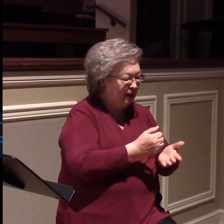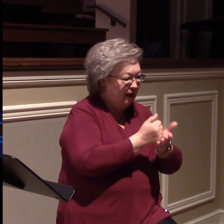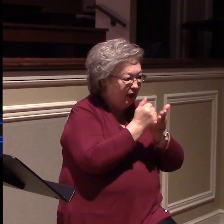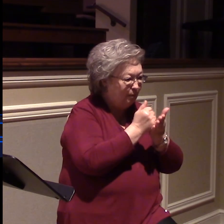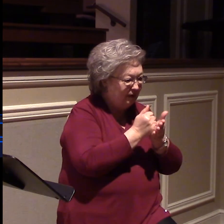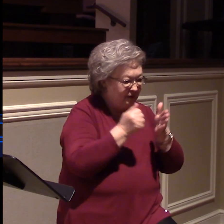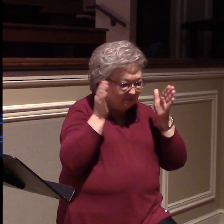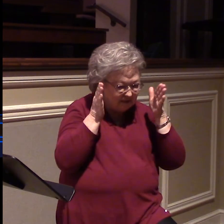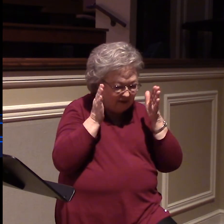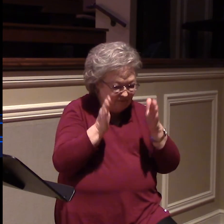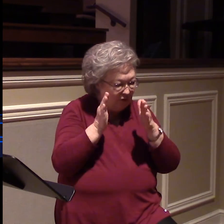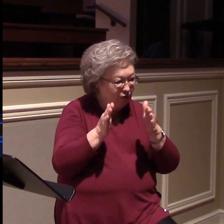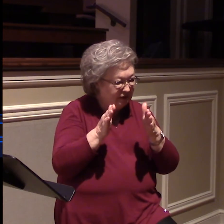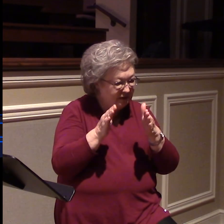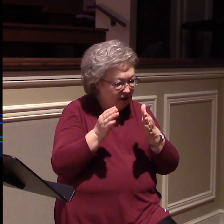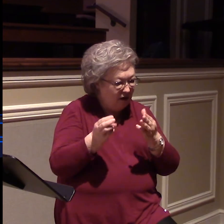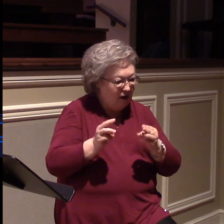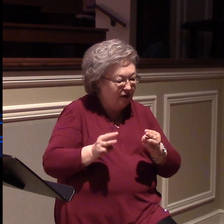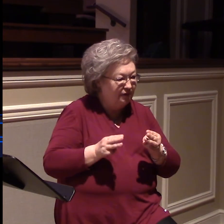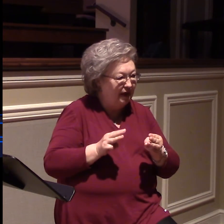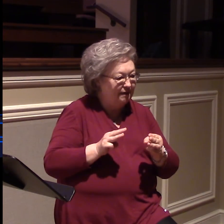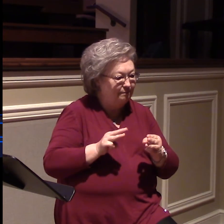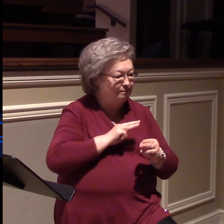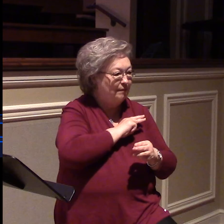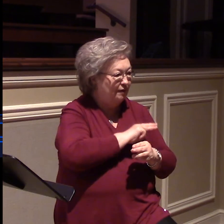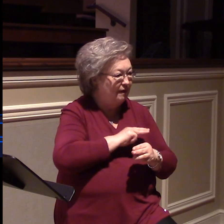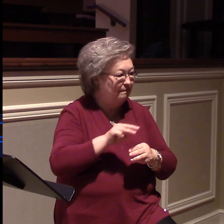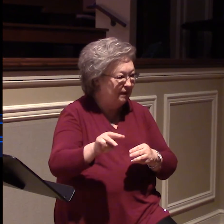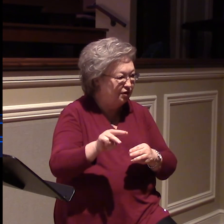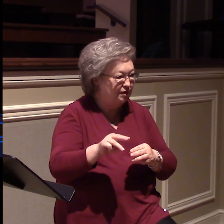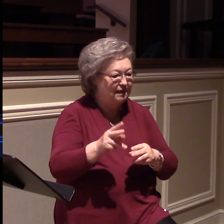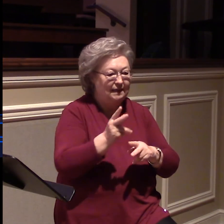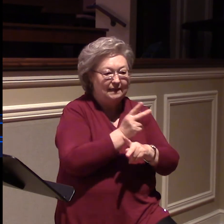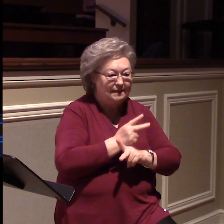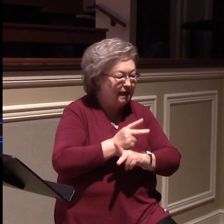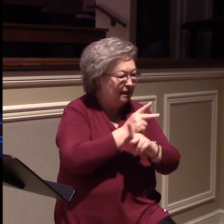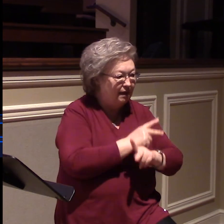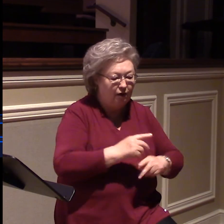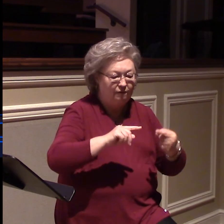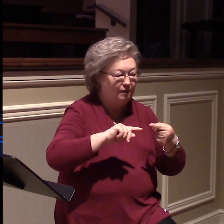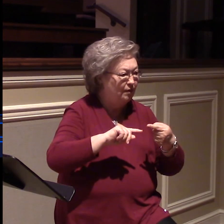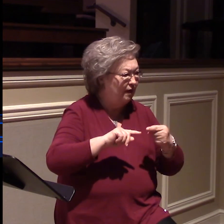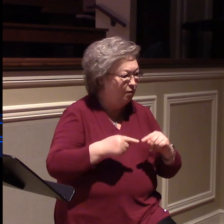they were there. And secondly, looking out for them as they became afraid, as they got hurt, as they had